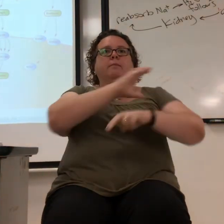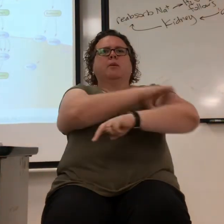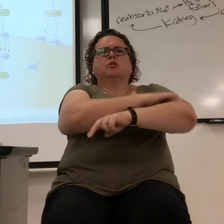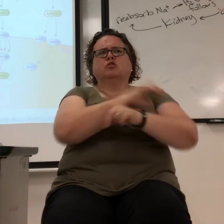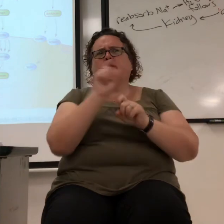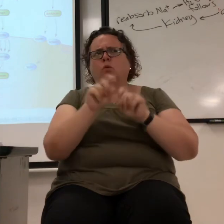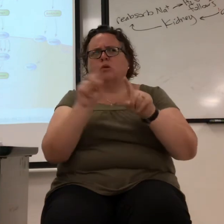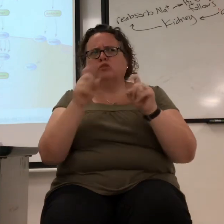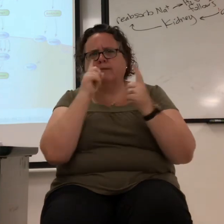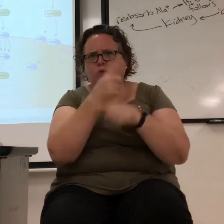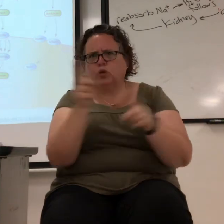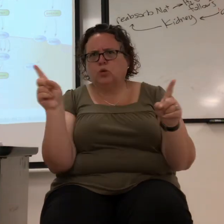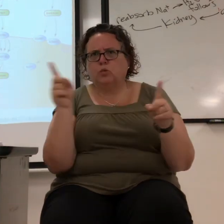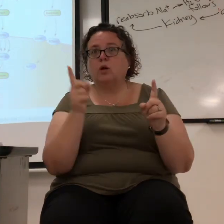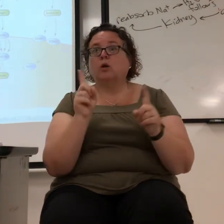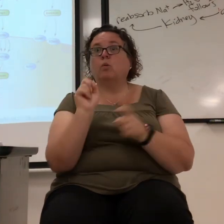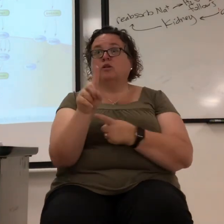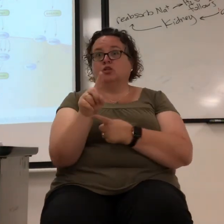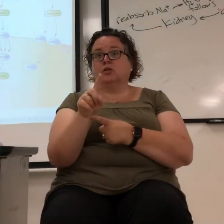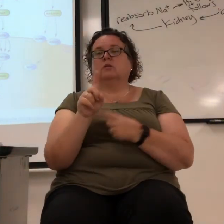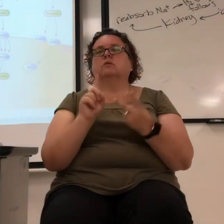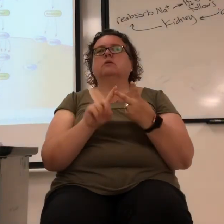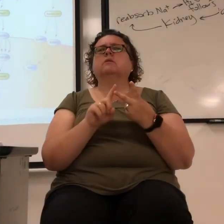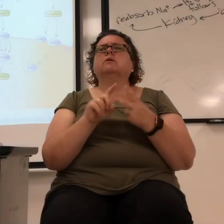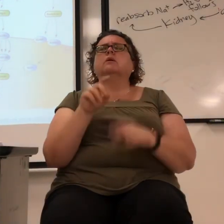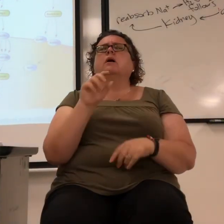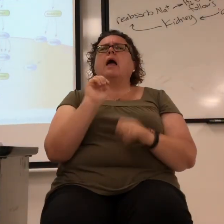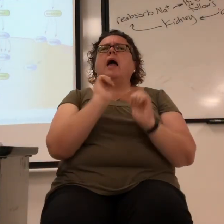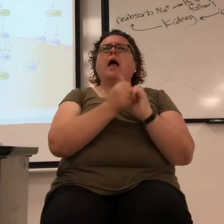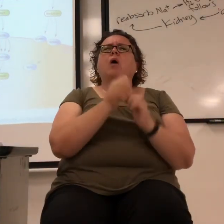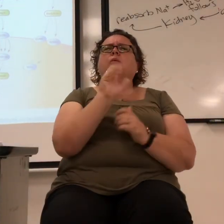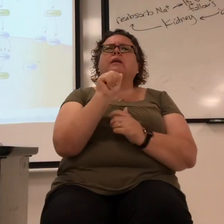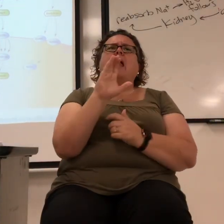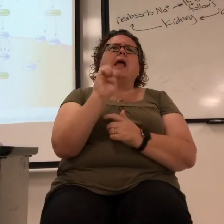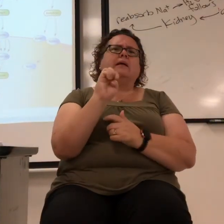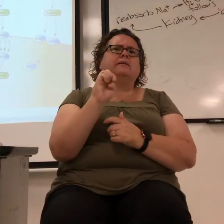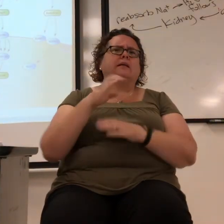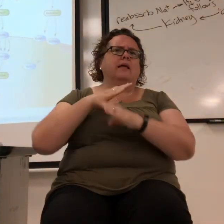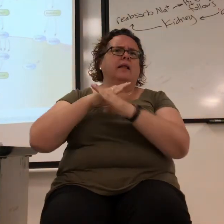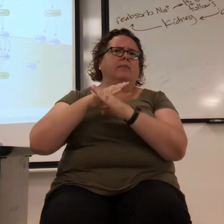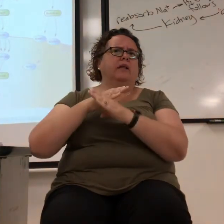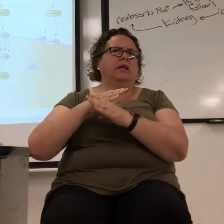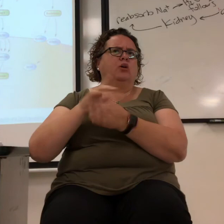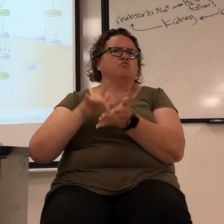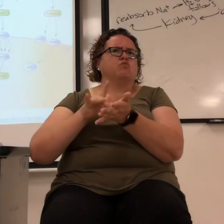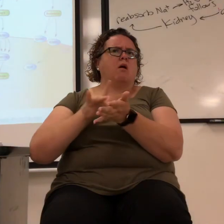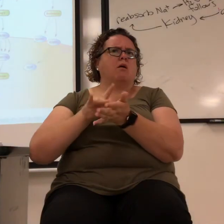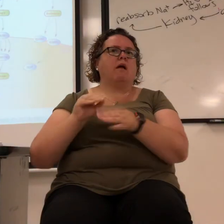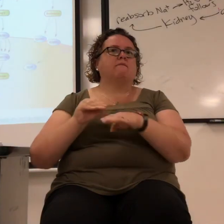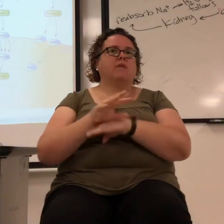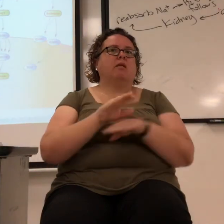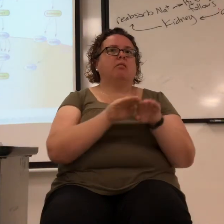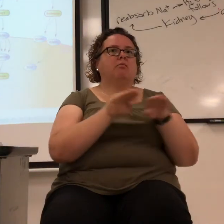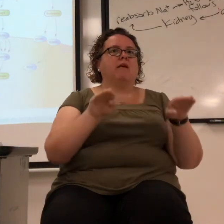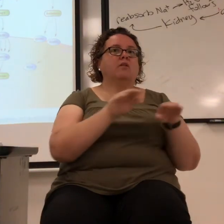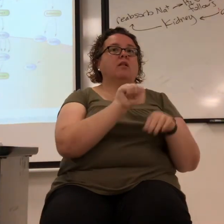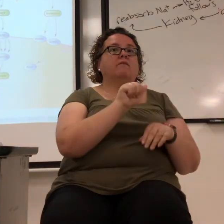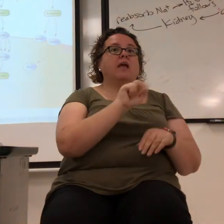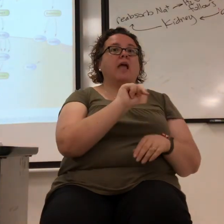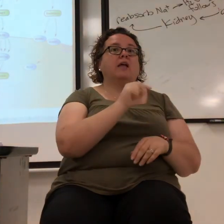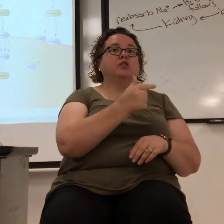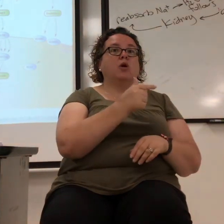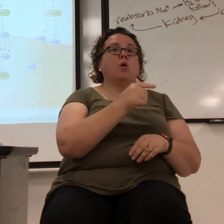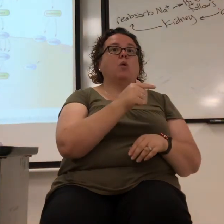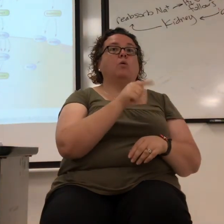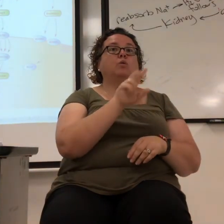for you here. Question, how would ACE inhibiting drugs affect the levels of angiotensin II?